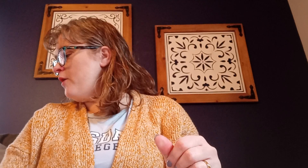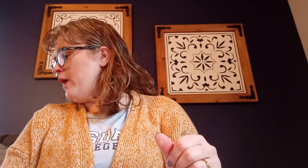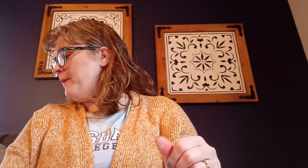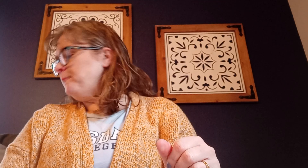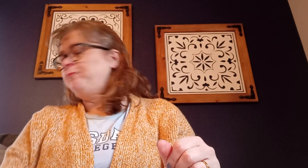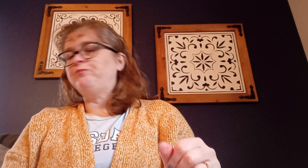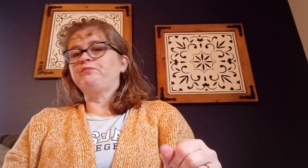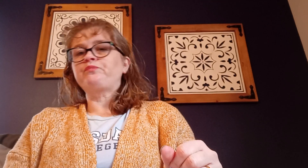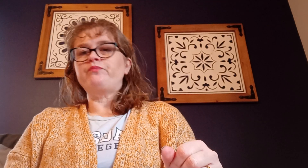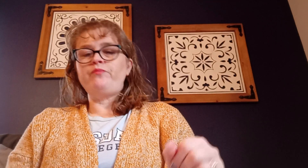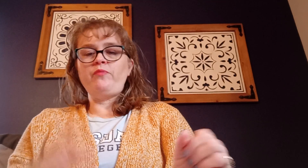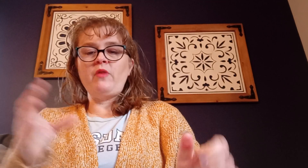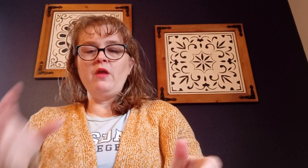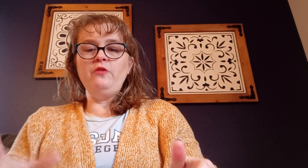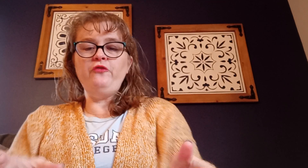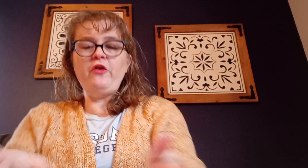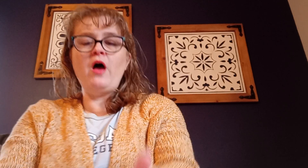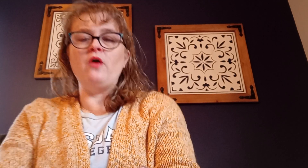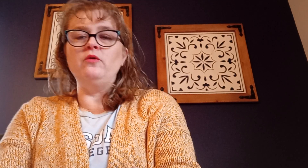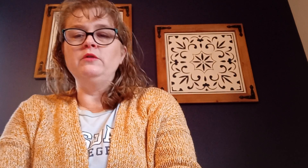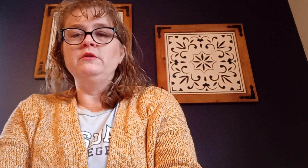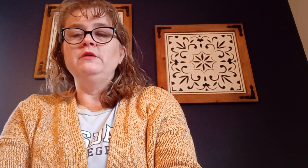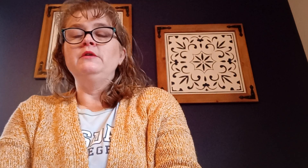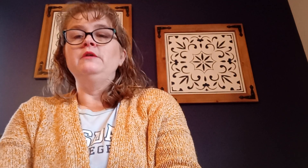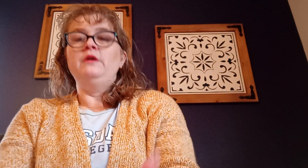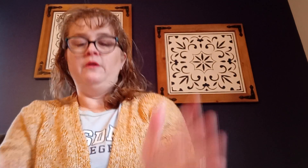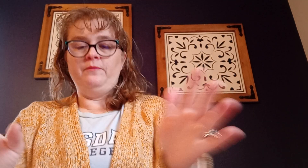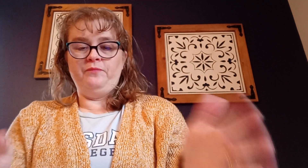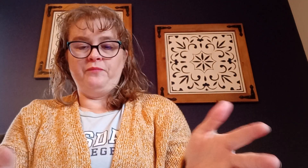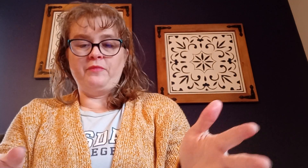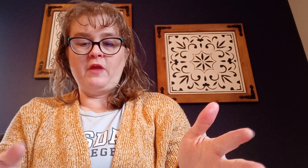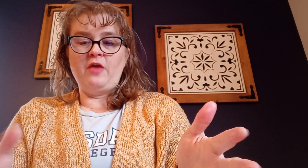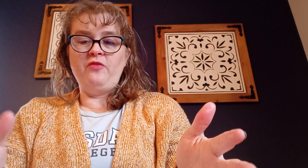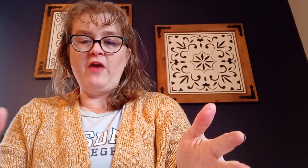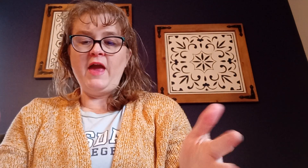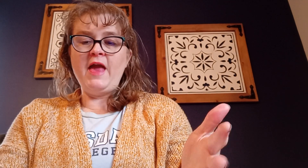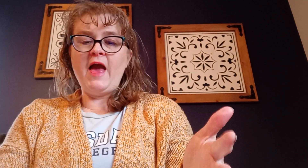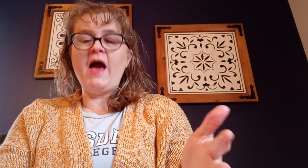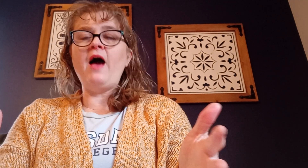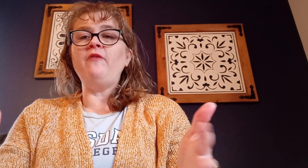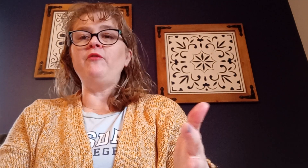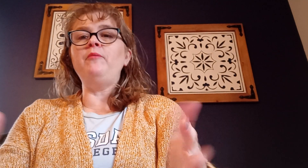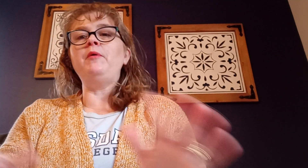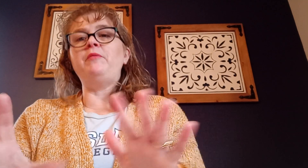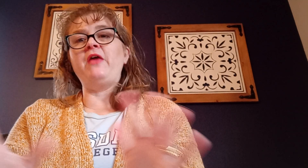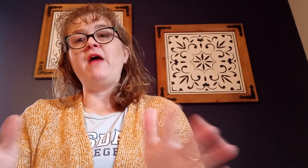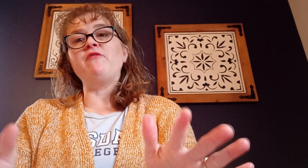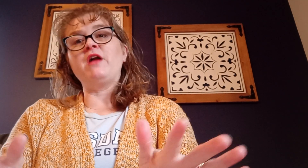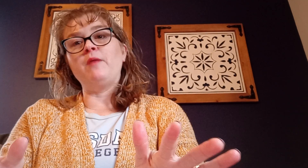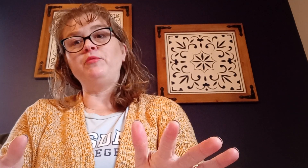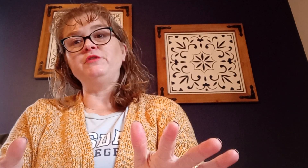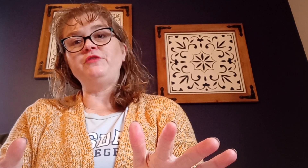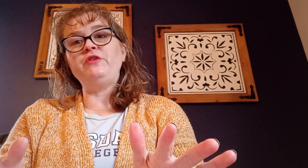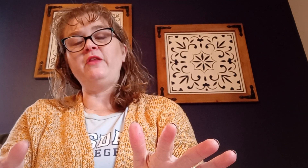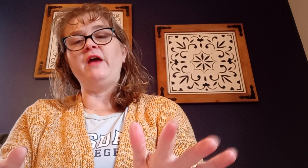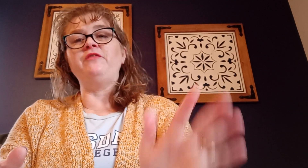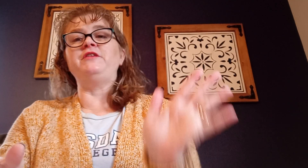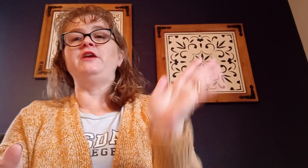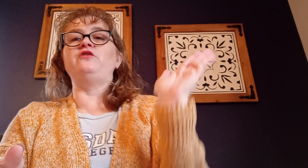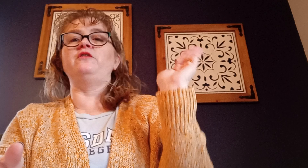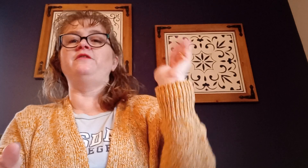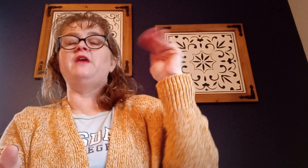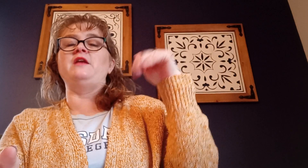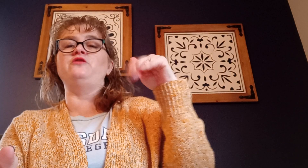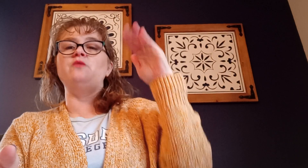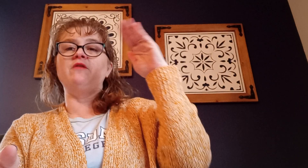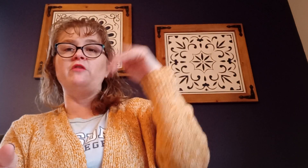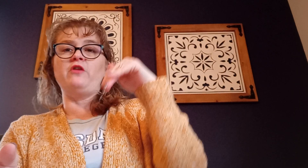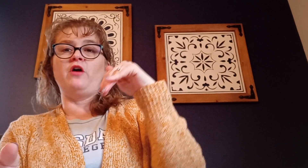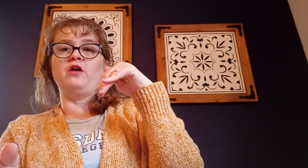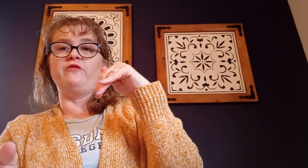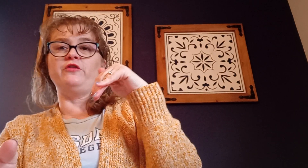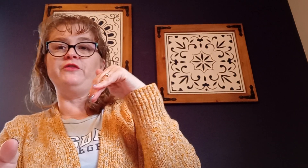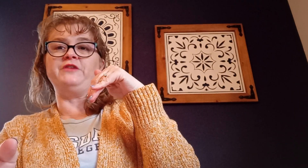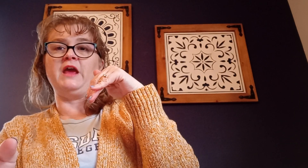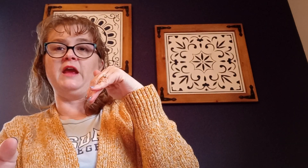Okay, so they have a couple different life stages. They do have a larval